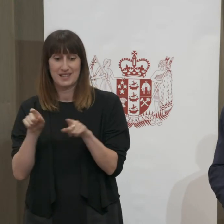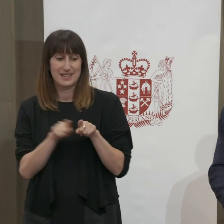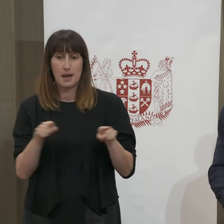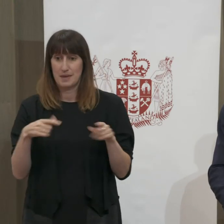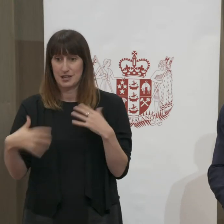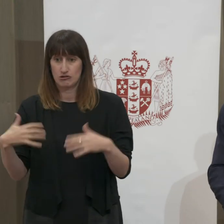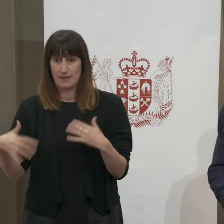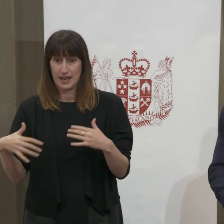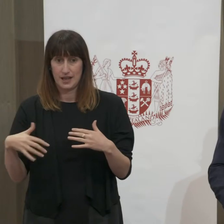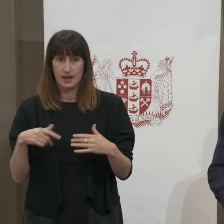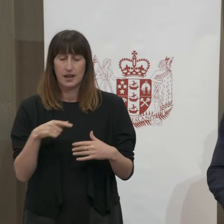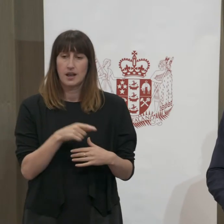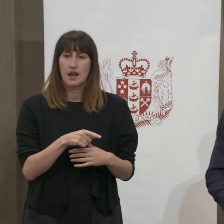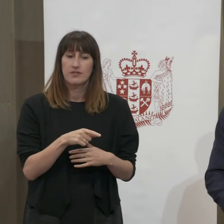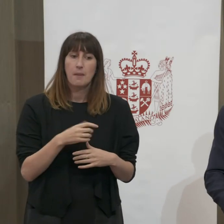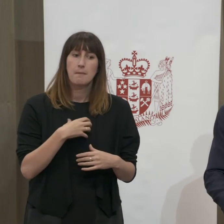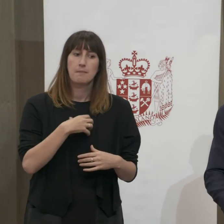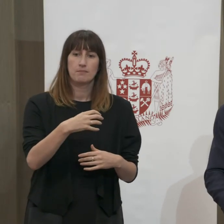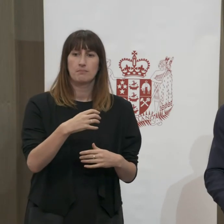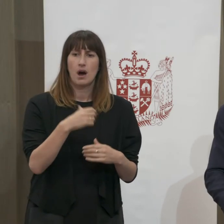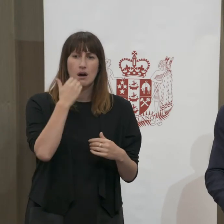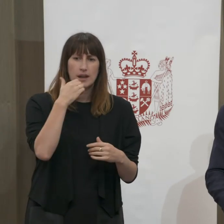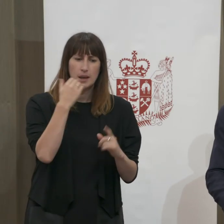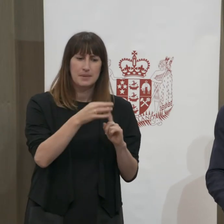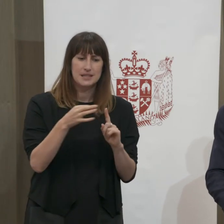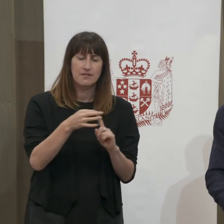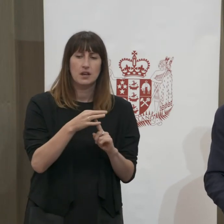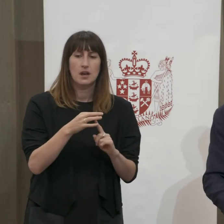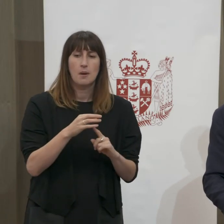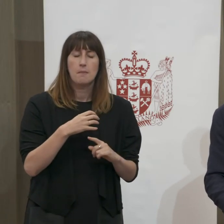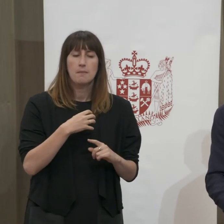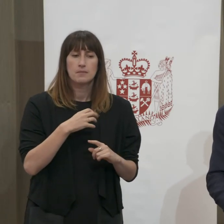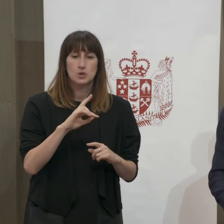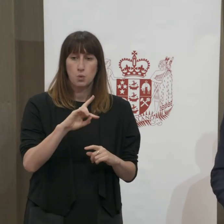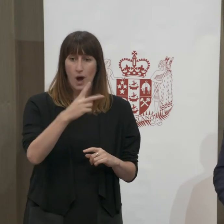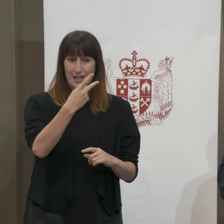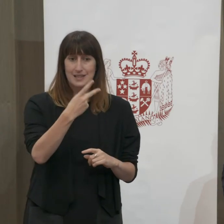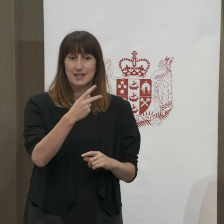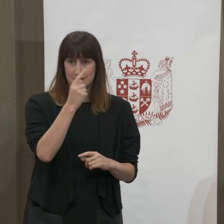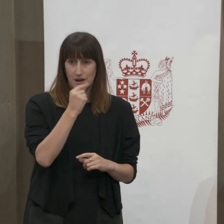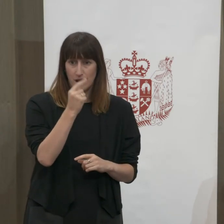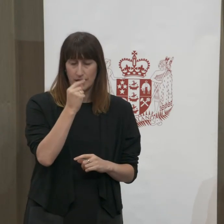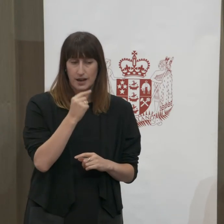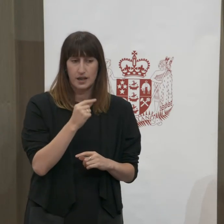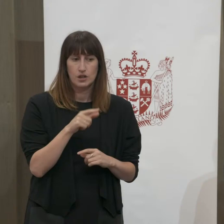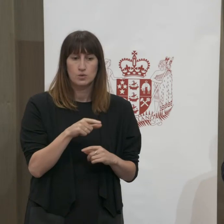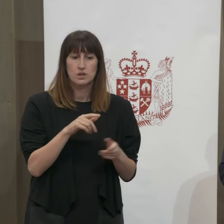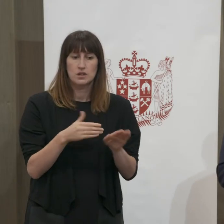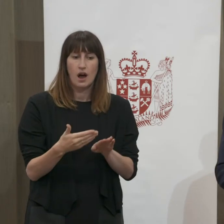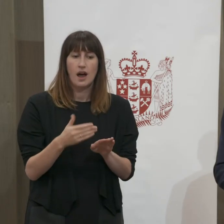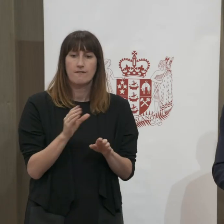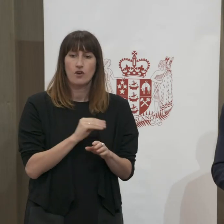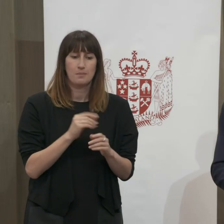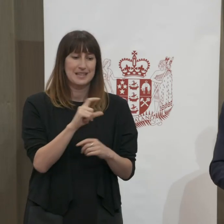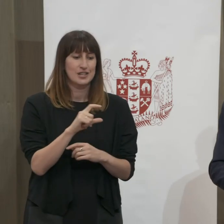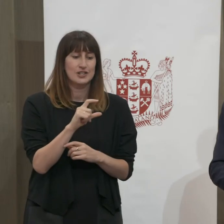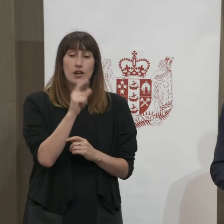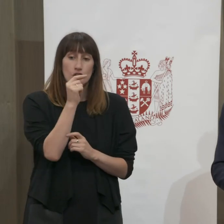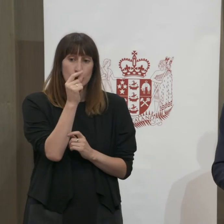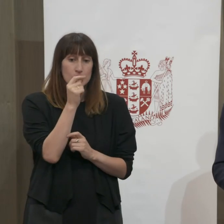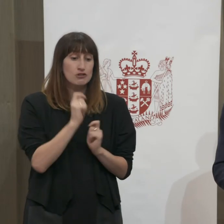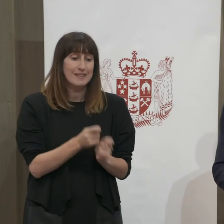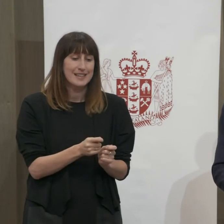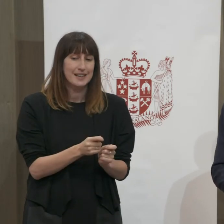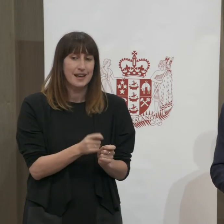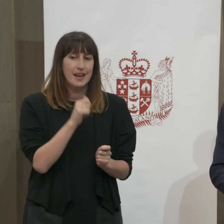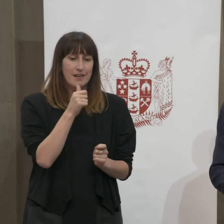Pacific peoples are twice as likely to die young from conditions that could have been treated, and being